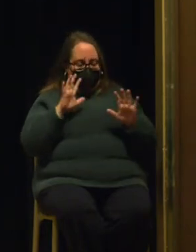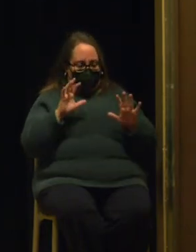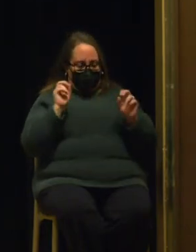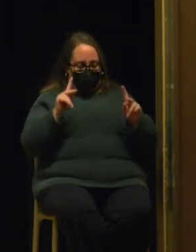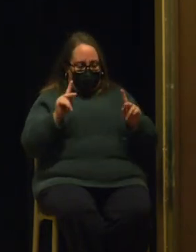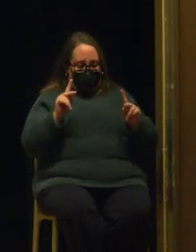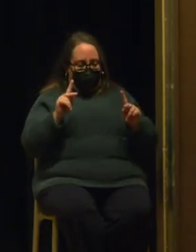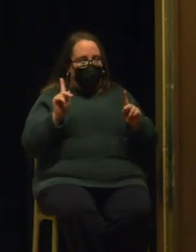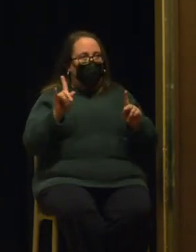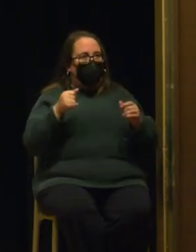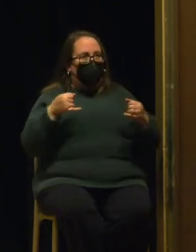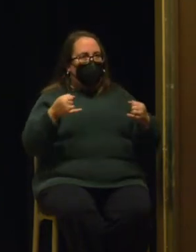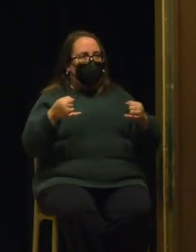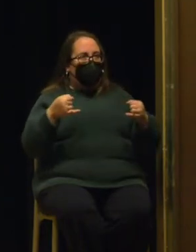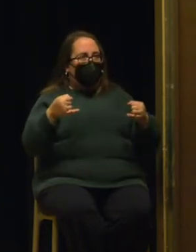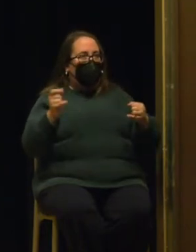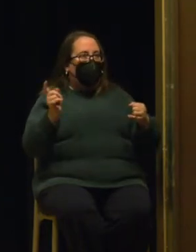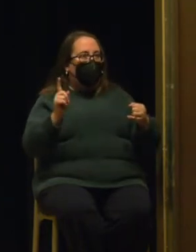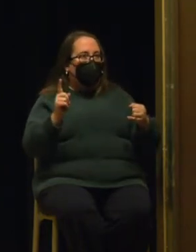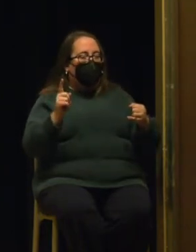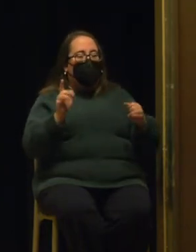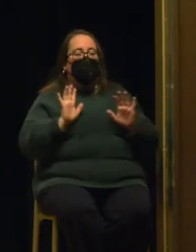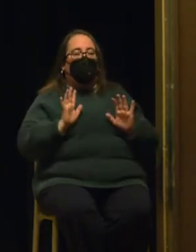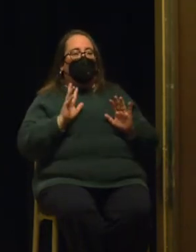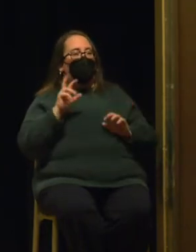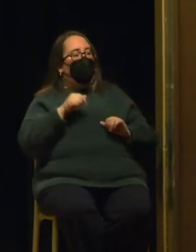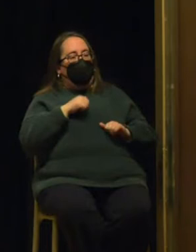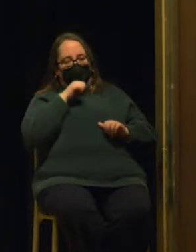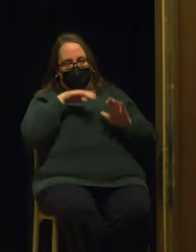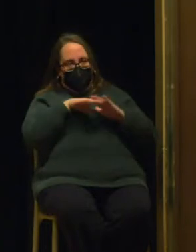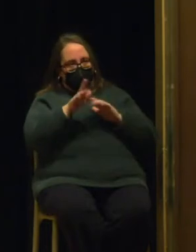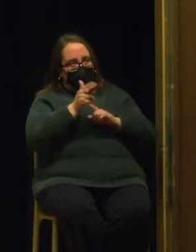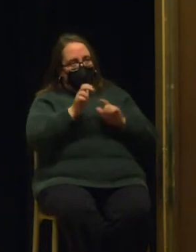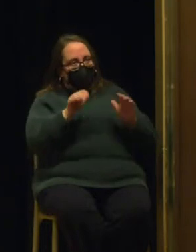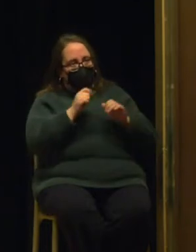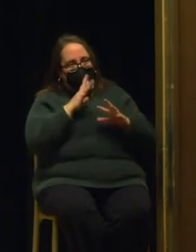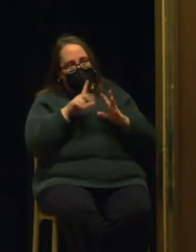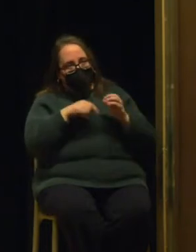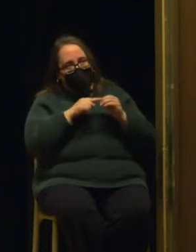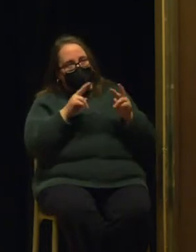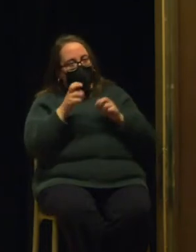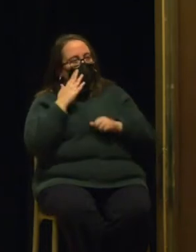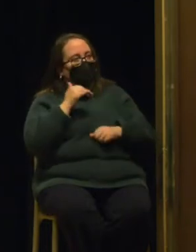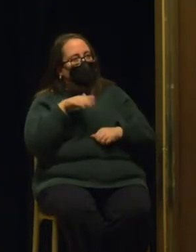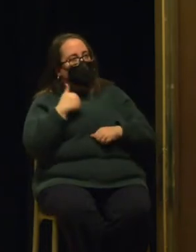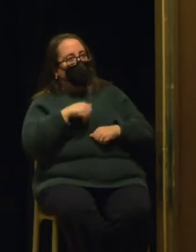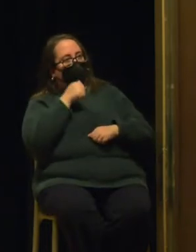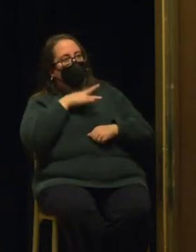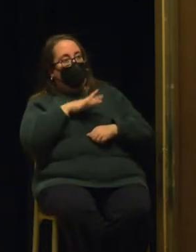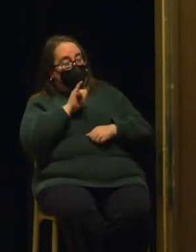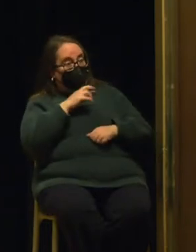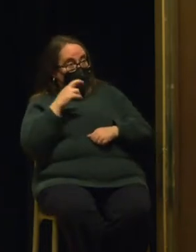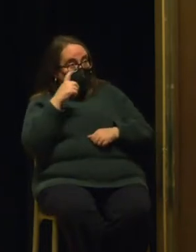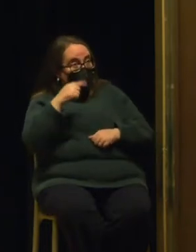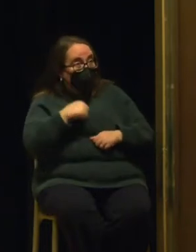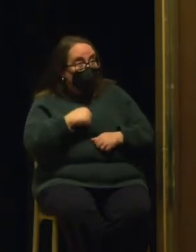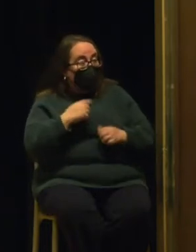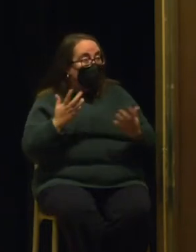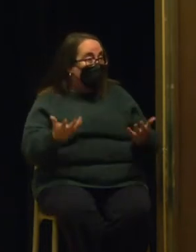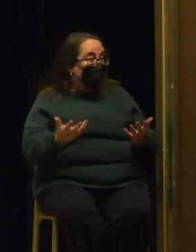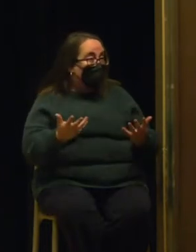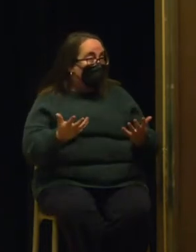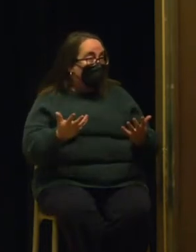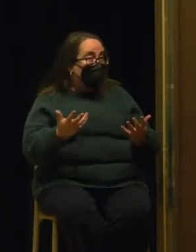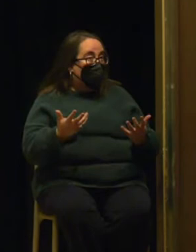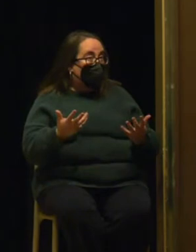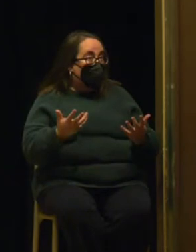where am I going to draw the line? Yeah. Am I going to say, no, I'm not coming to your hotel room to talk about this issue because I'm a woman and that's risky? You know, does that